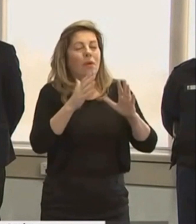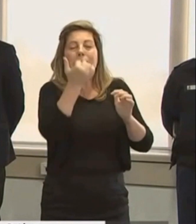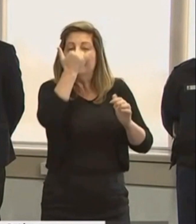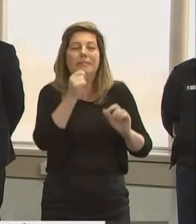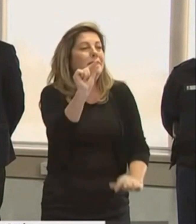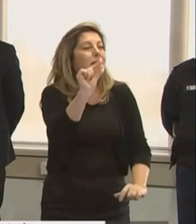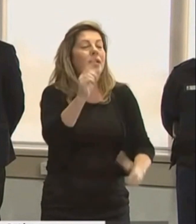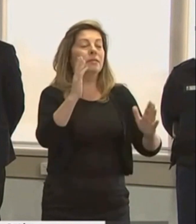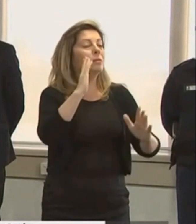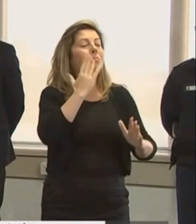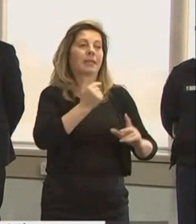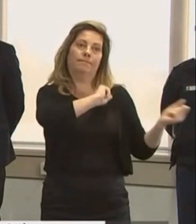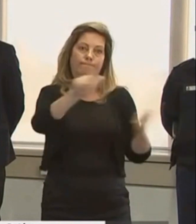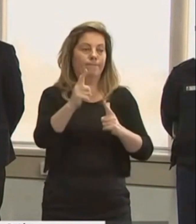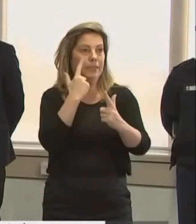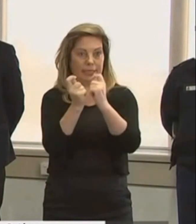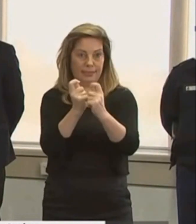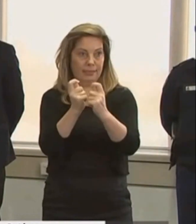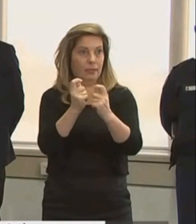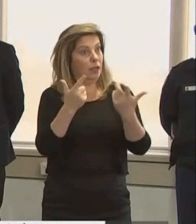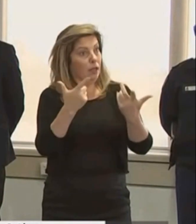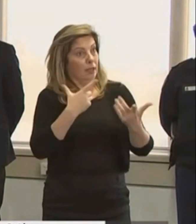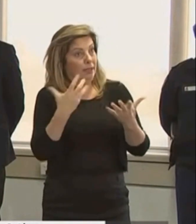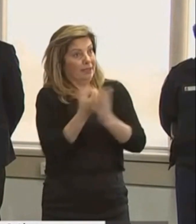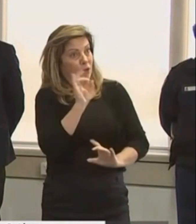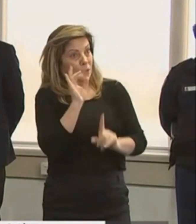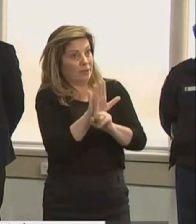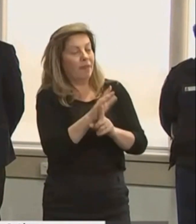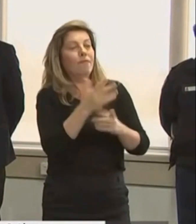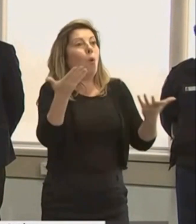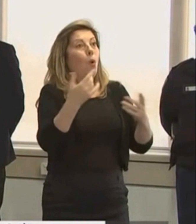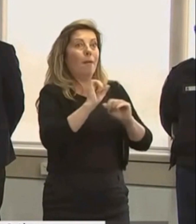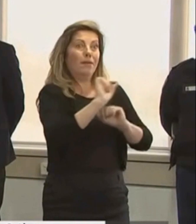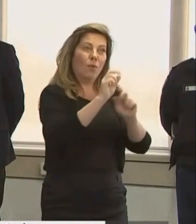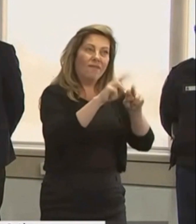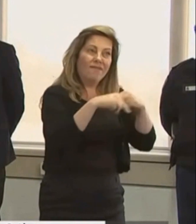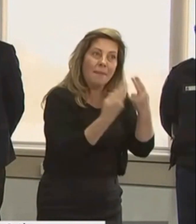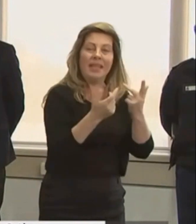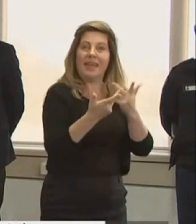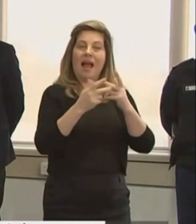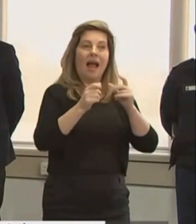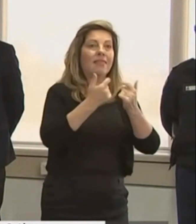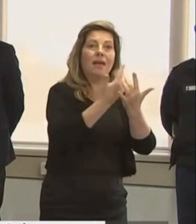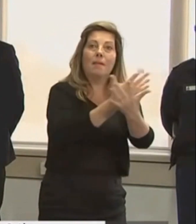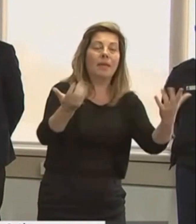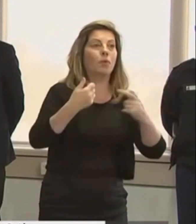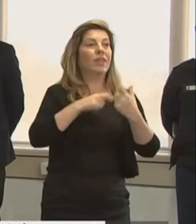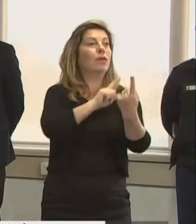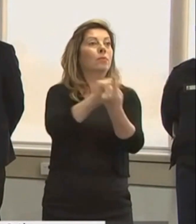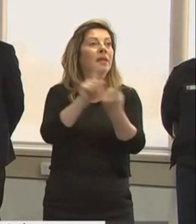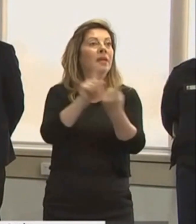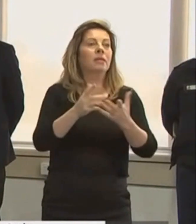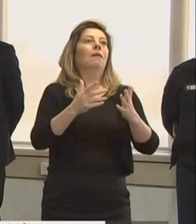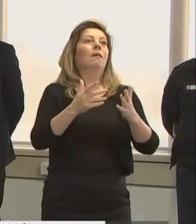bit of a temperature, a bit of a cough, a bit of a cold, whatever you think, runny nose, go and get tested. You may be saving yourself, but you may also be